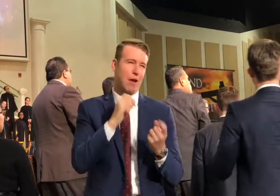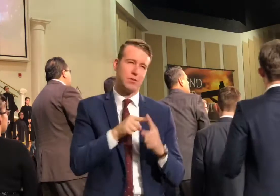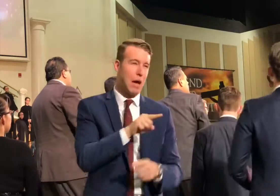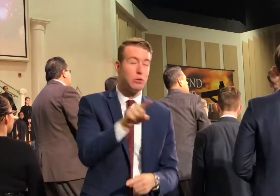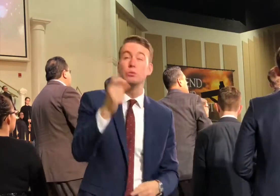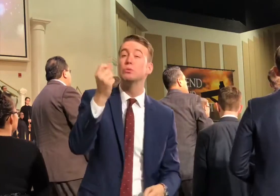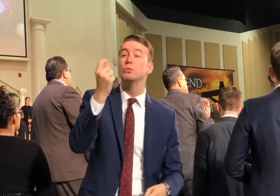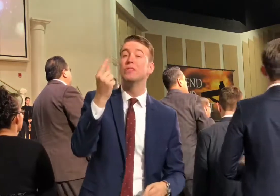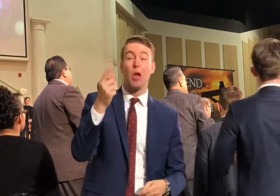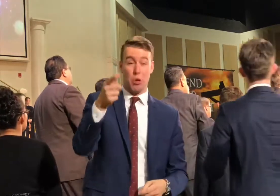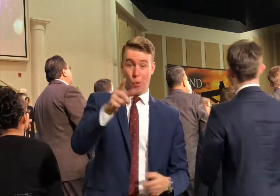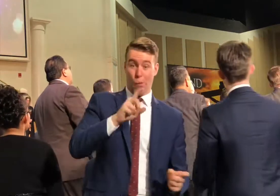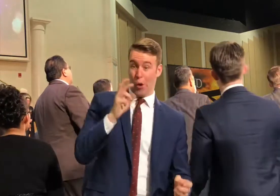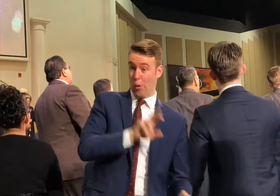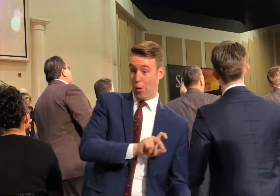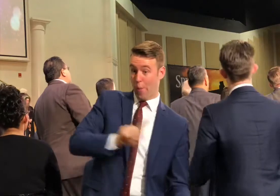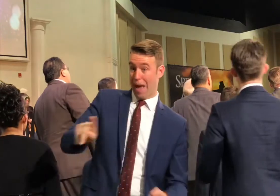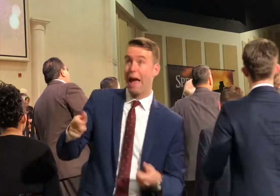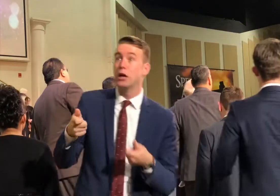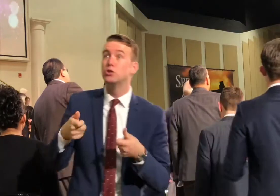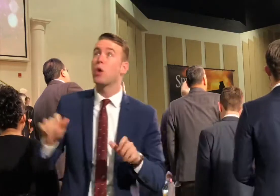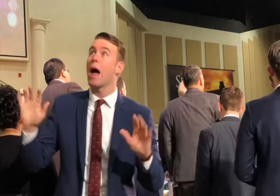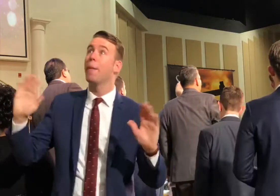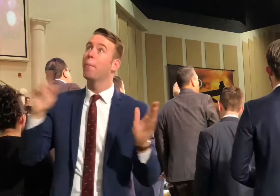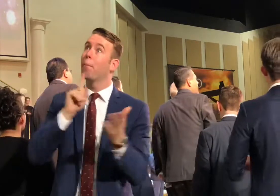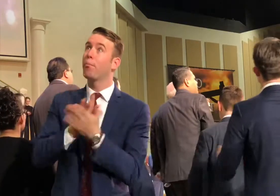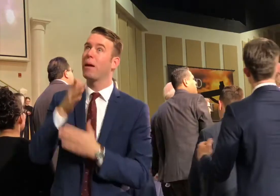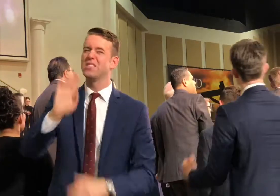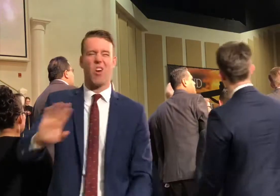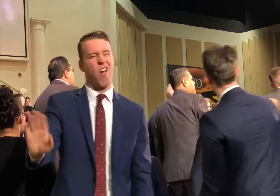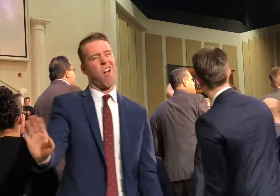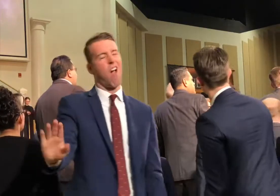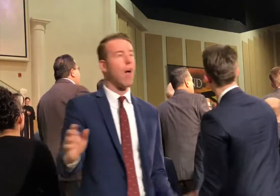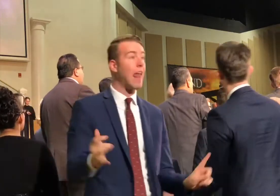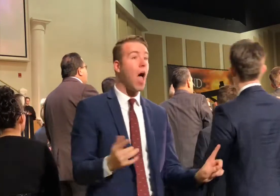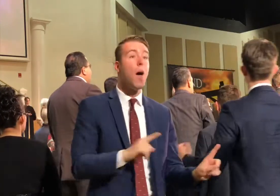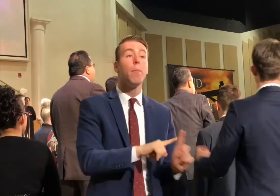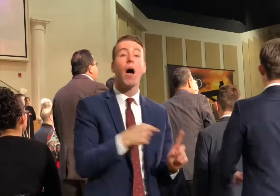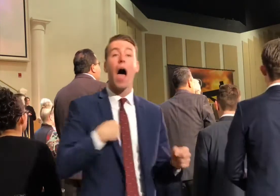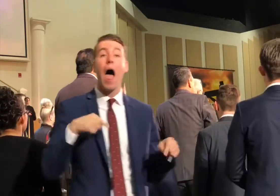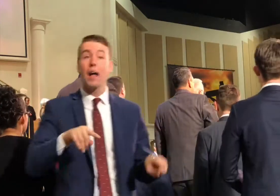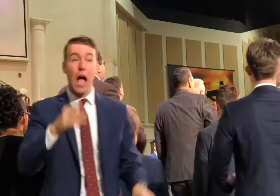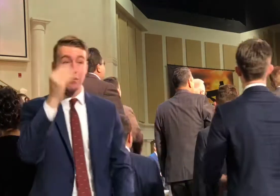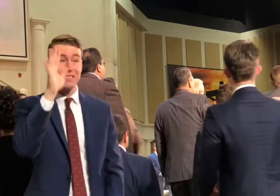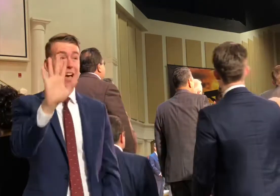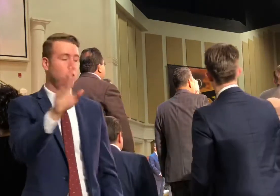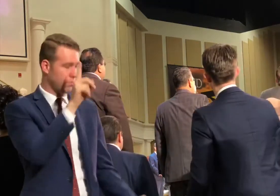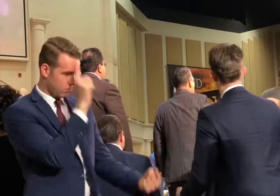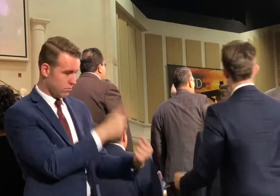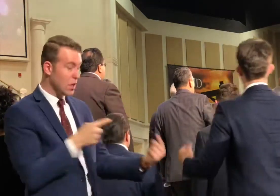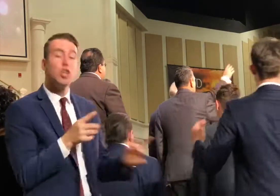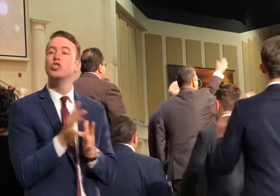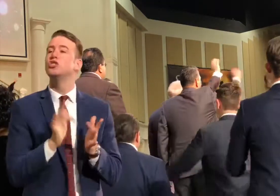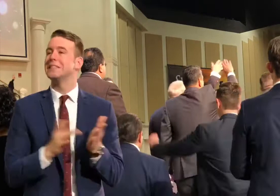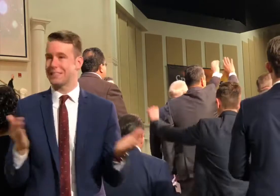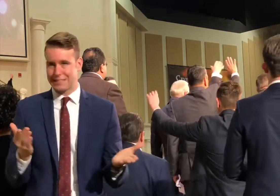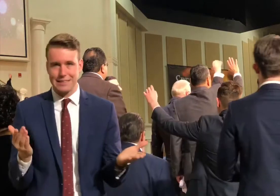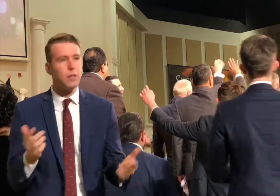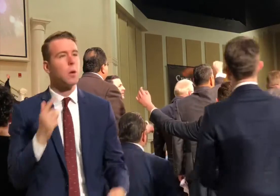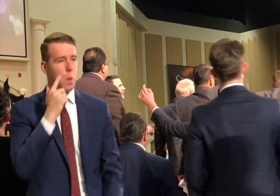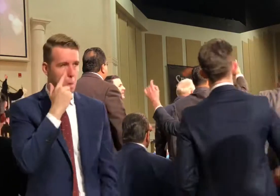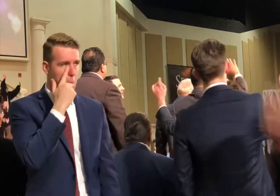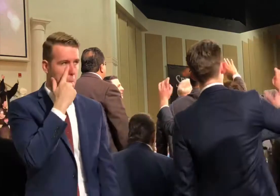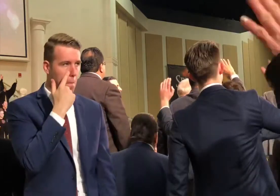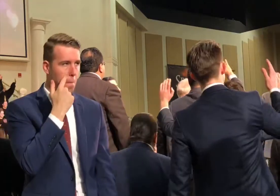That there's no reason to even try to praise God. I came to tell you that Jesus is here.